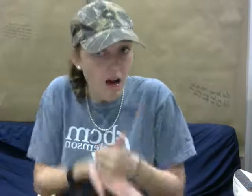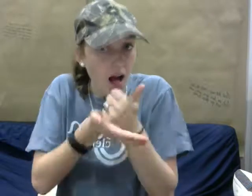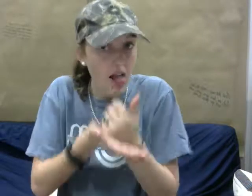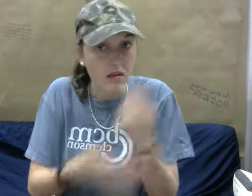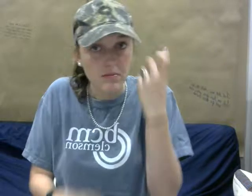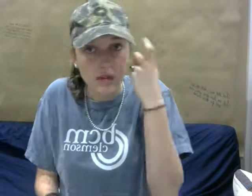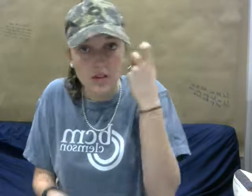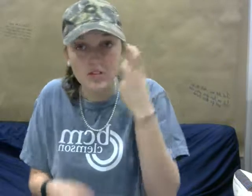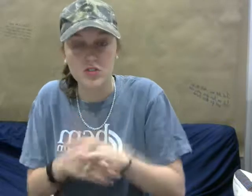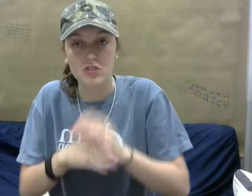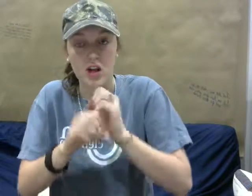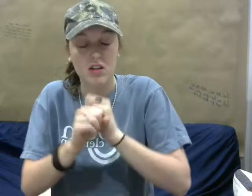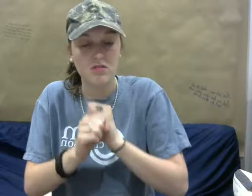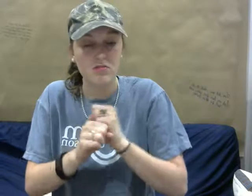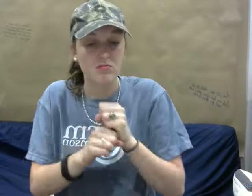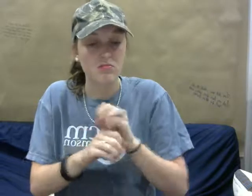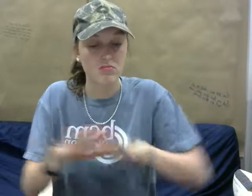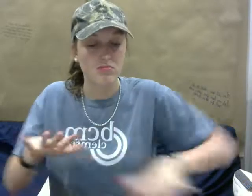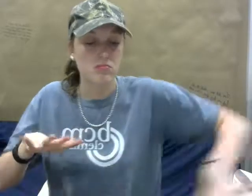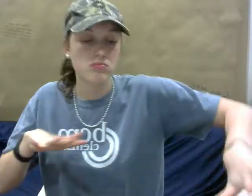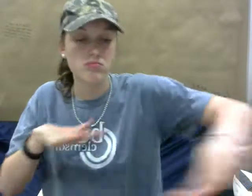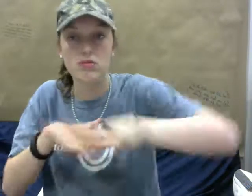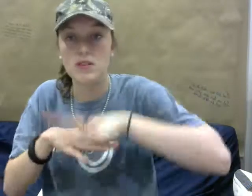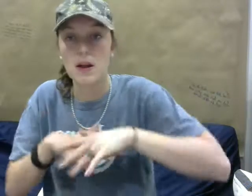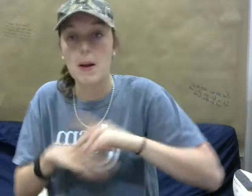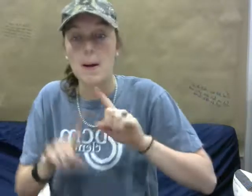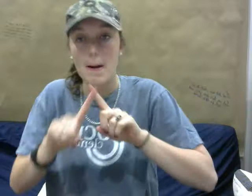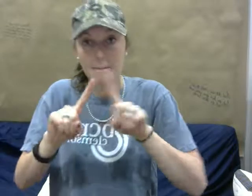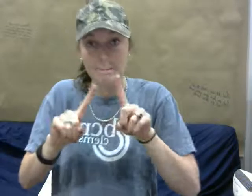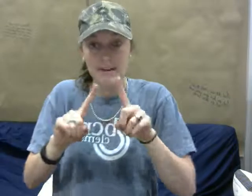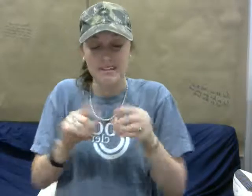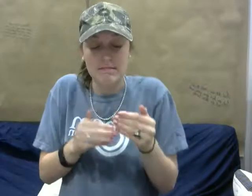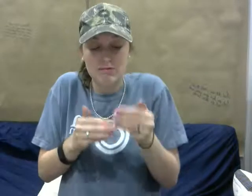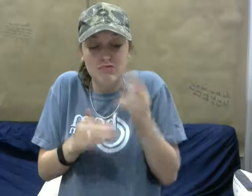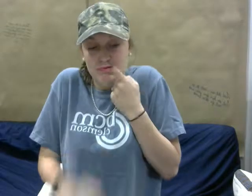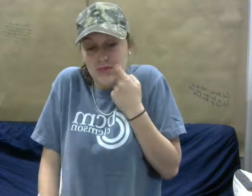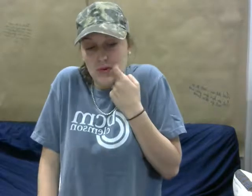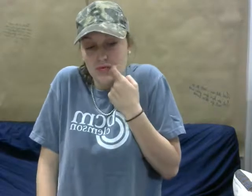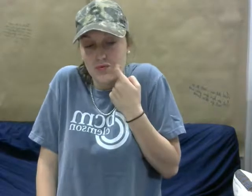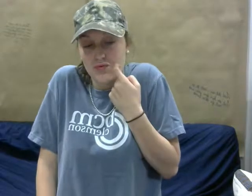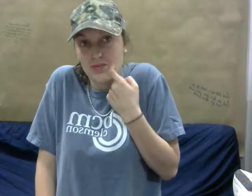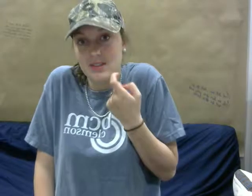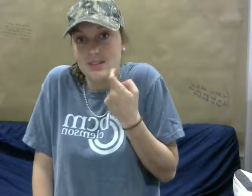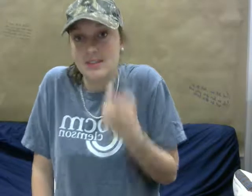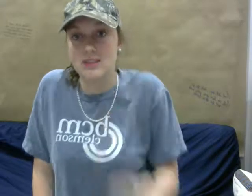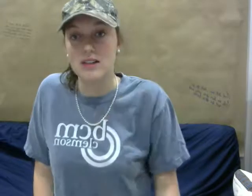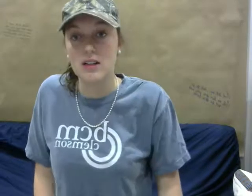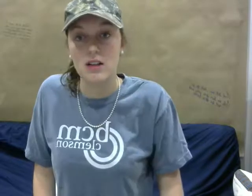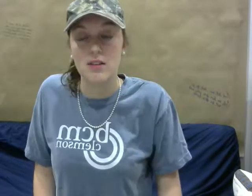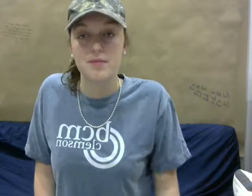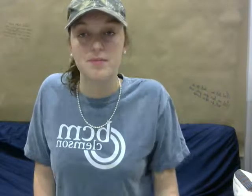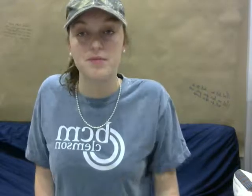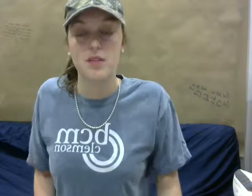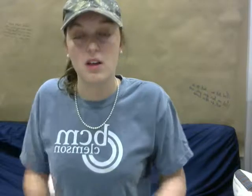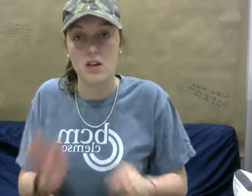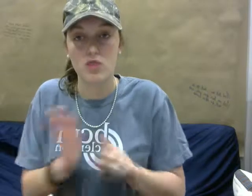system. However, over the last half a century, launching spacecraft above Earth's obscuring and